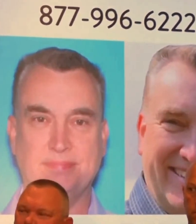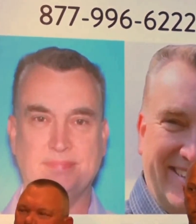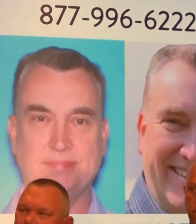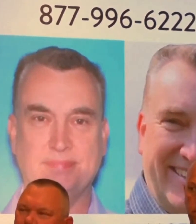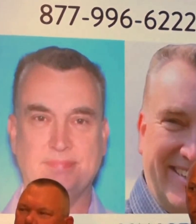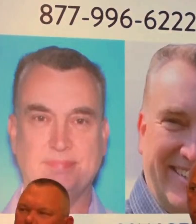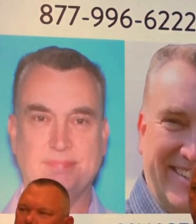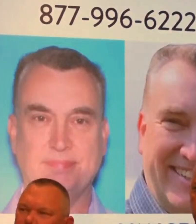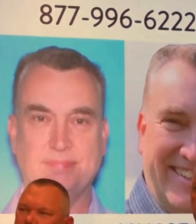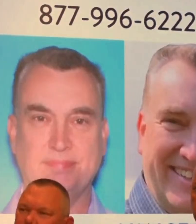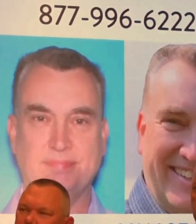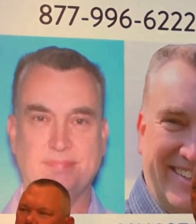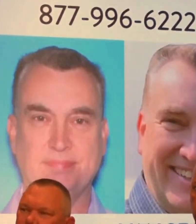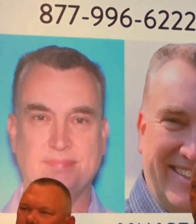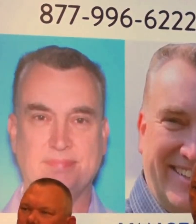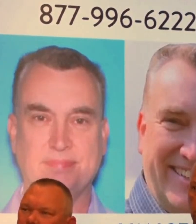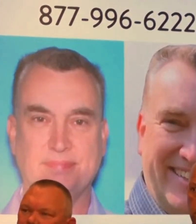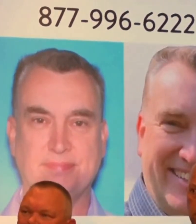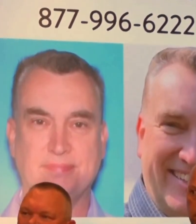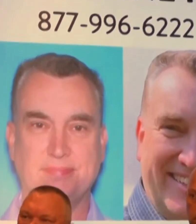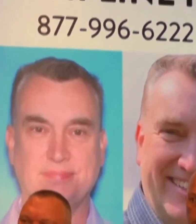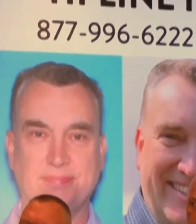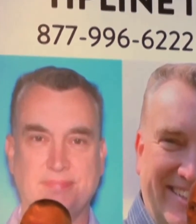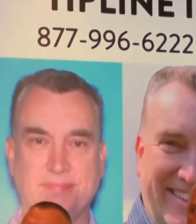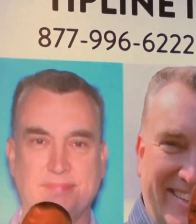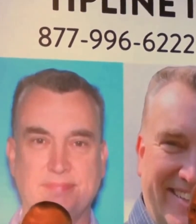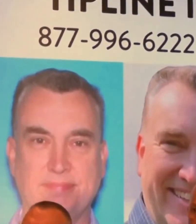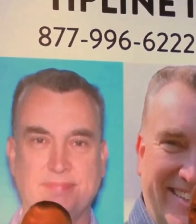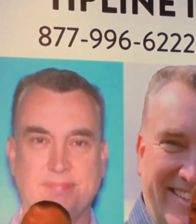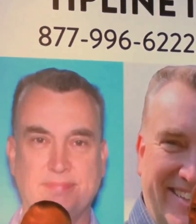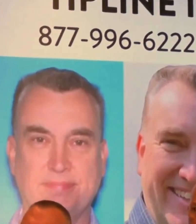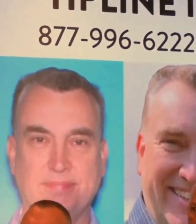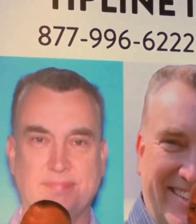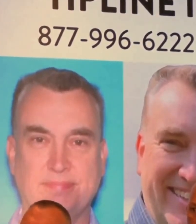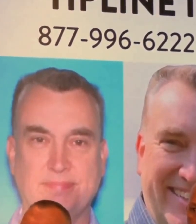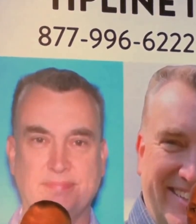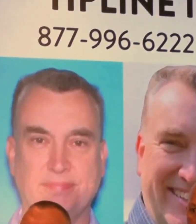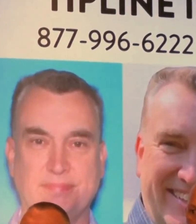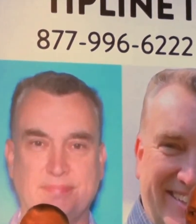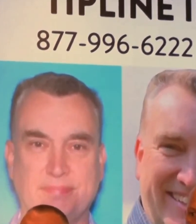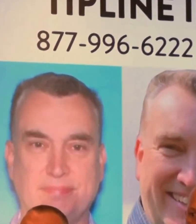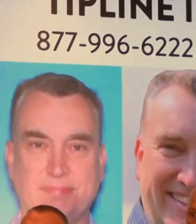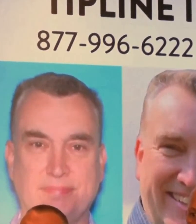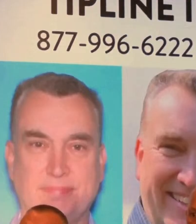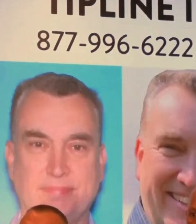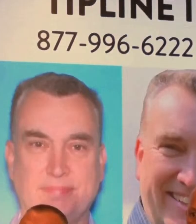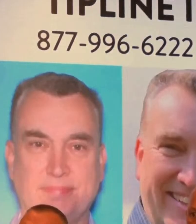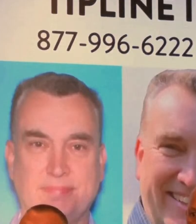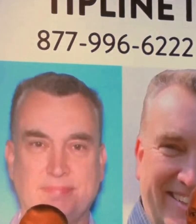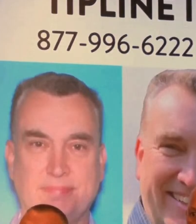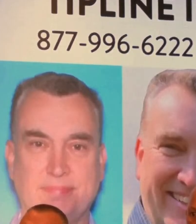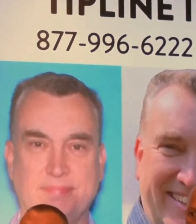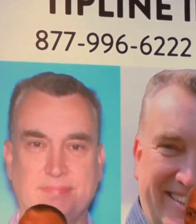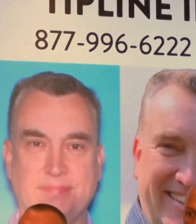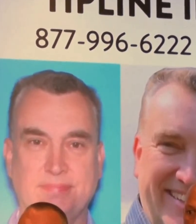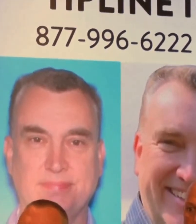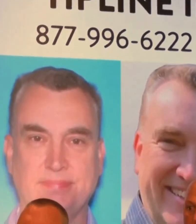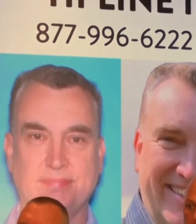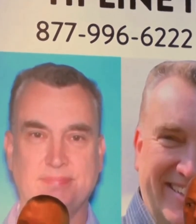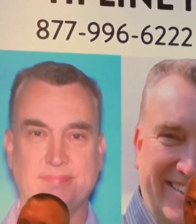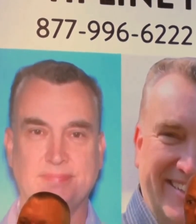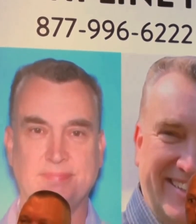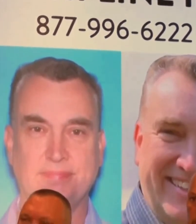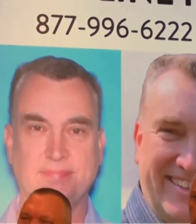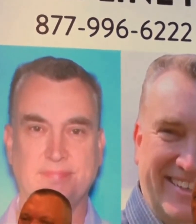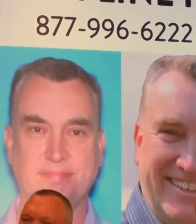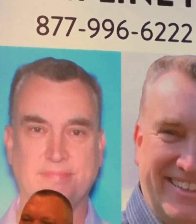the whereabouts or any information that would be helpful, you can call local police department, or you can call our BCA tip line